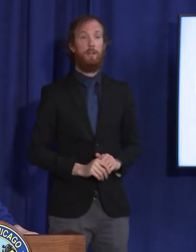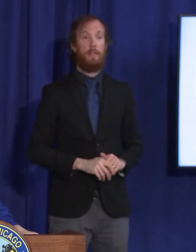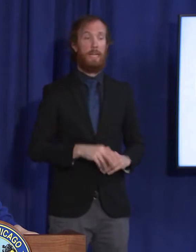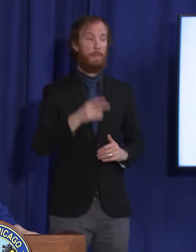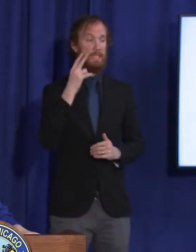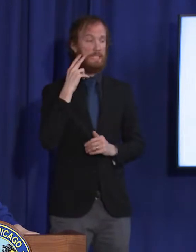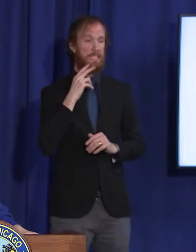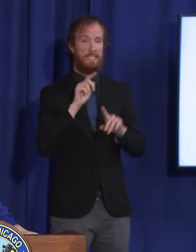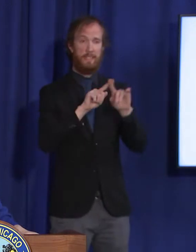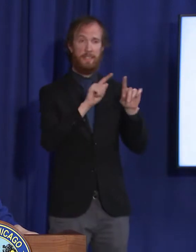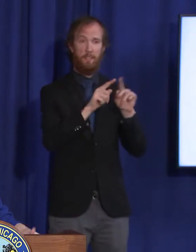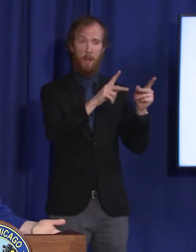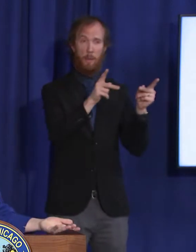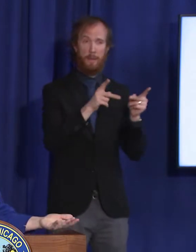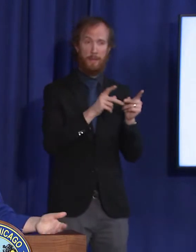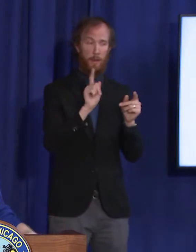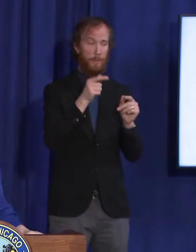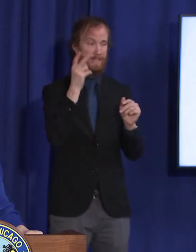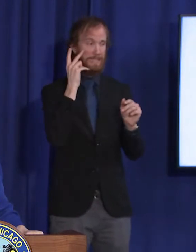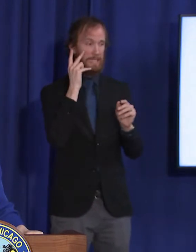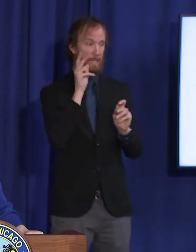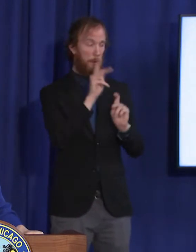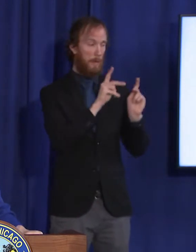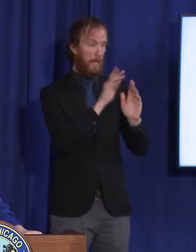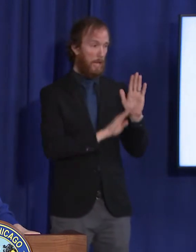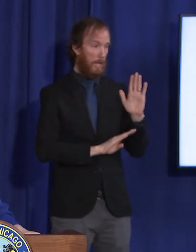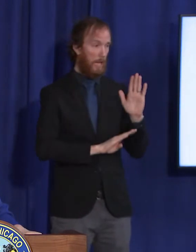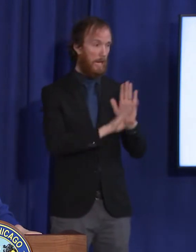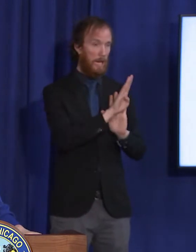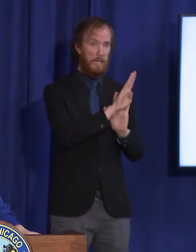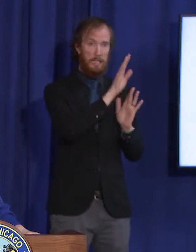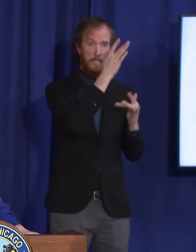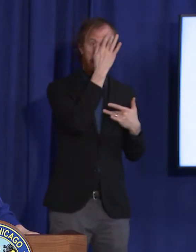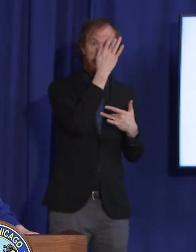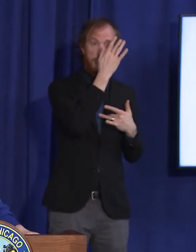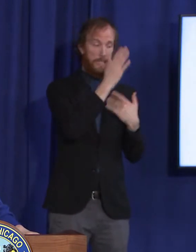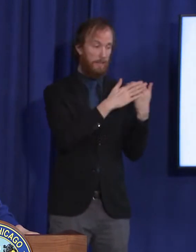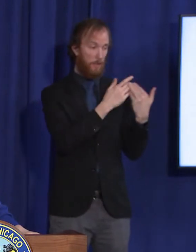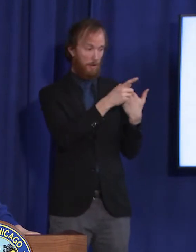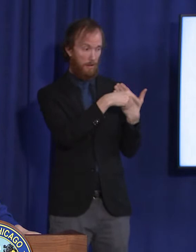these major spikes where folks are vaccinated, most of